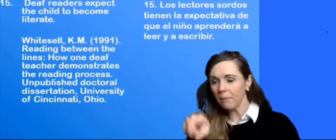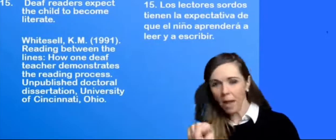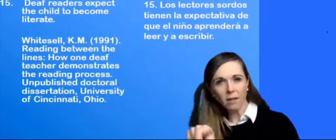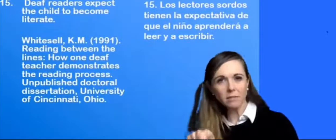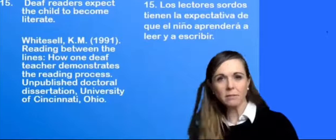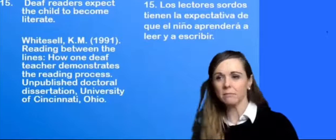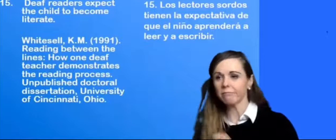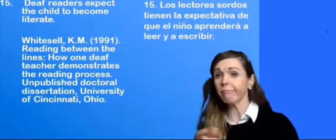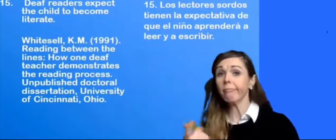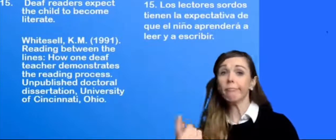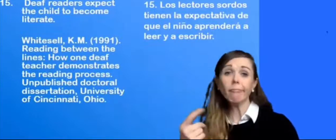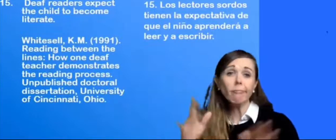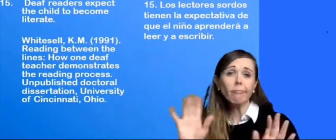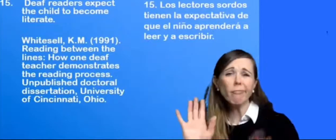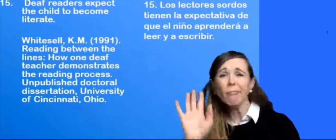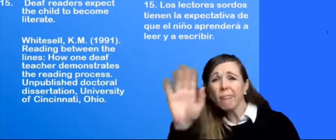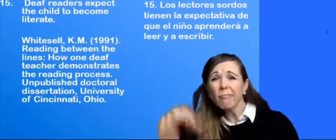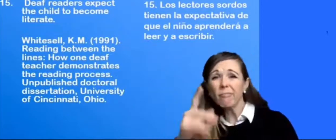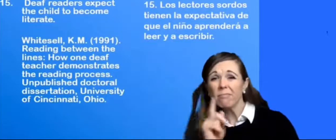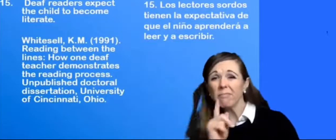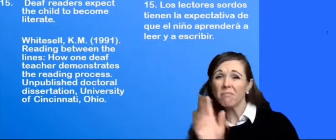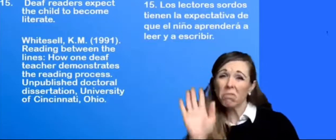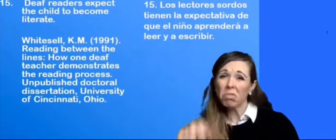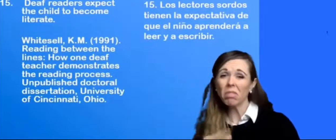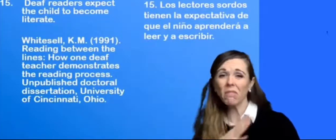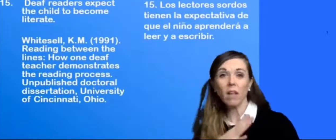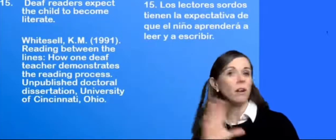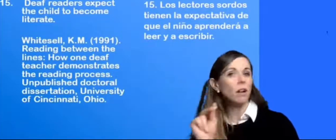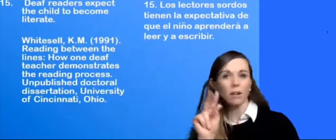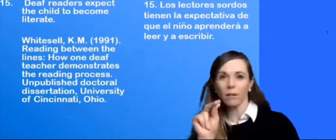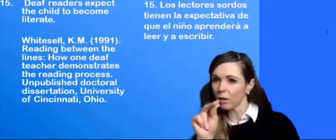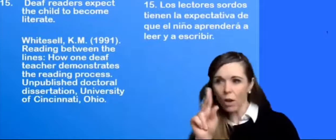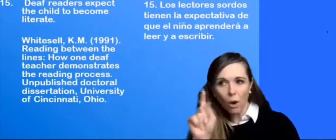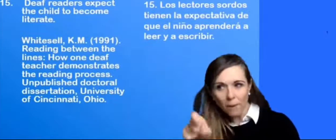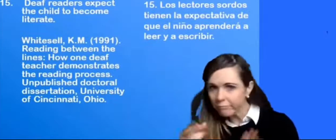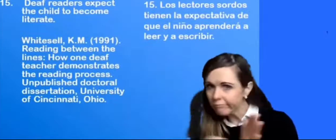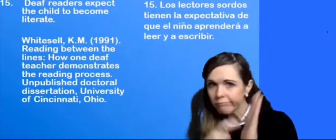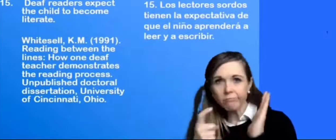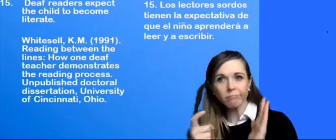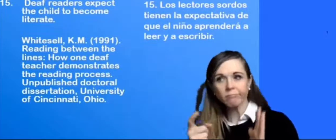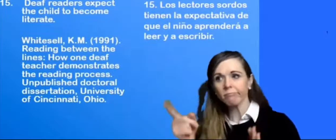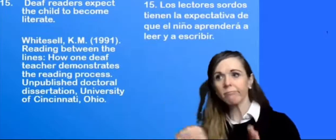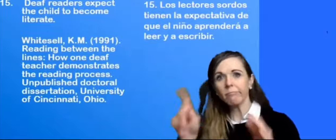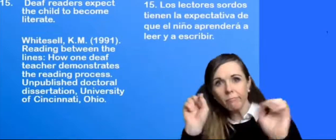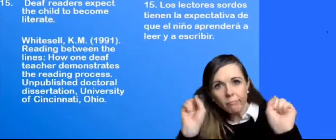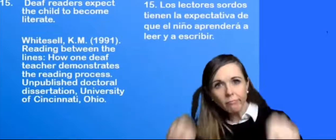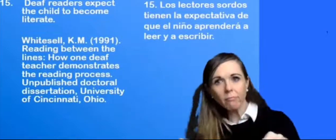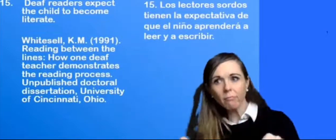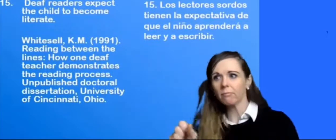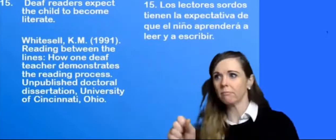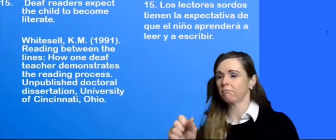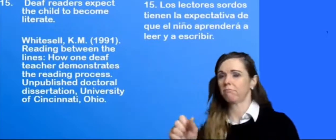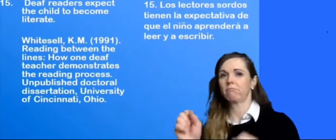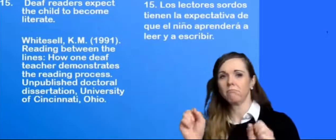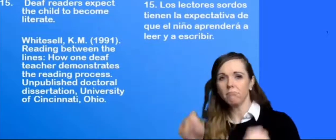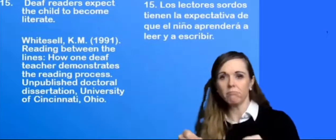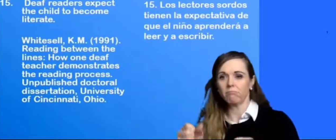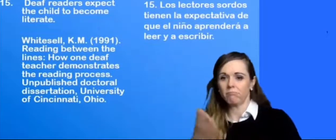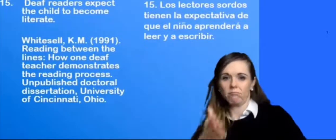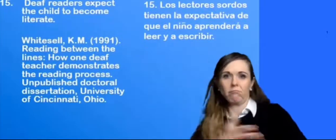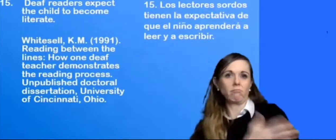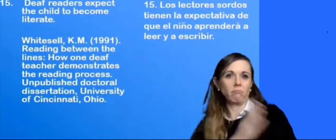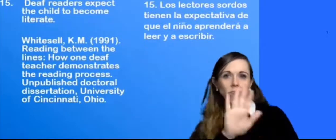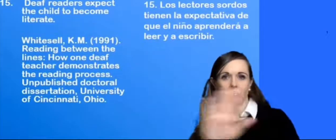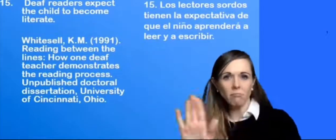literate. They will read well. Because if we as parents are like, they'll be fine, they'll get to